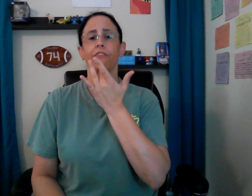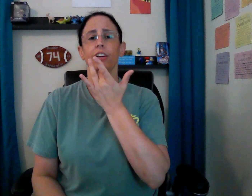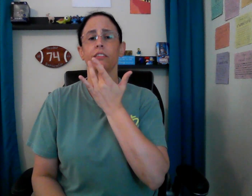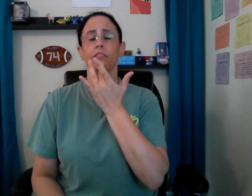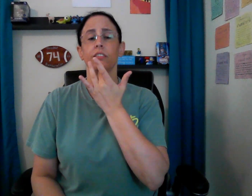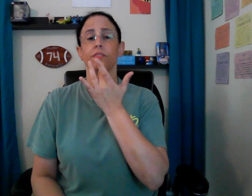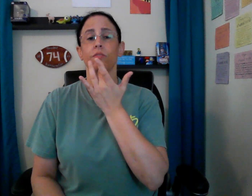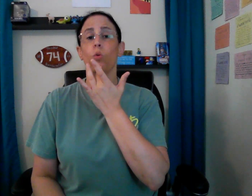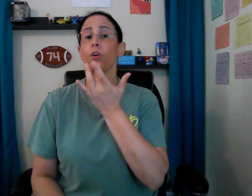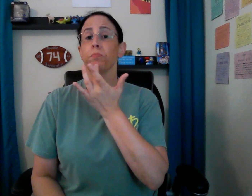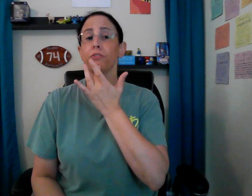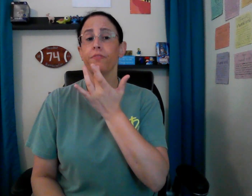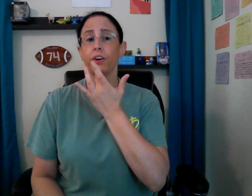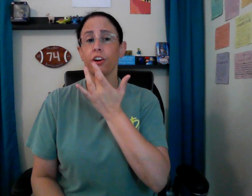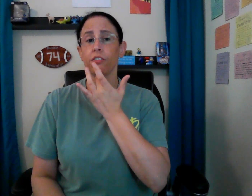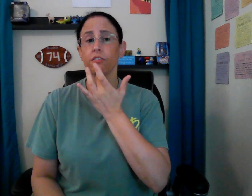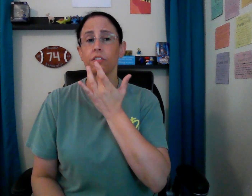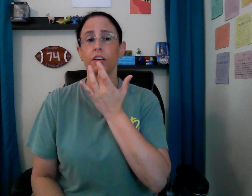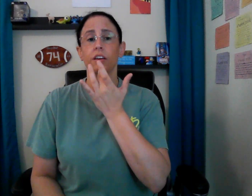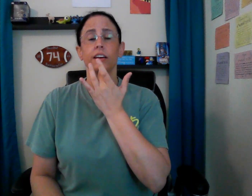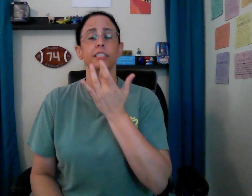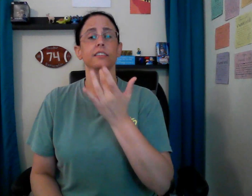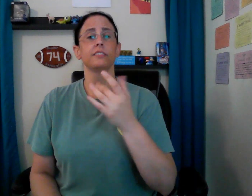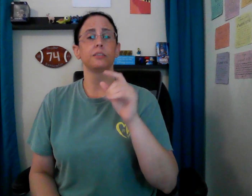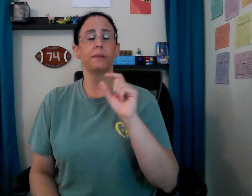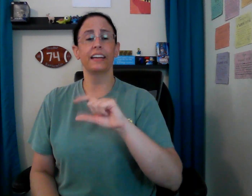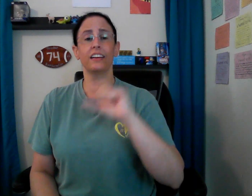Favorite or prefer. Depending on